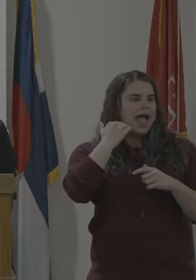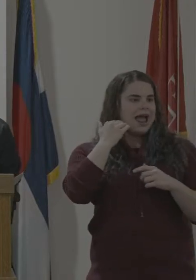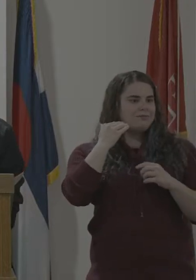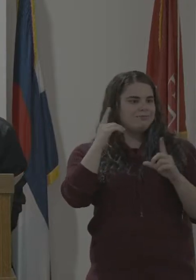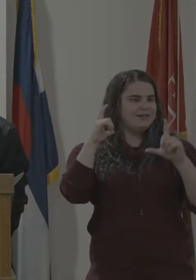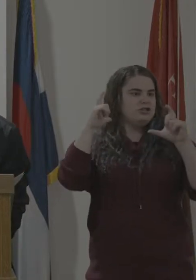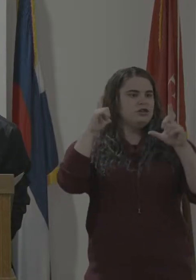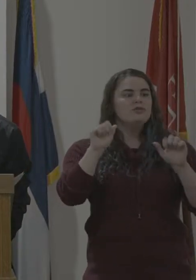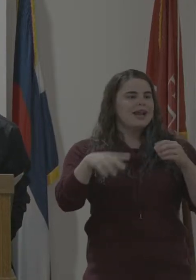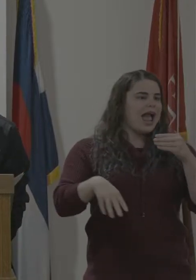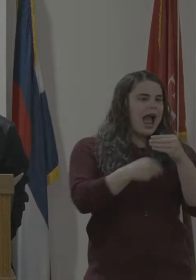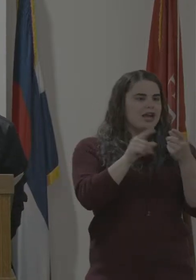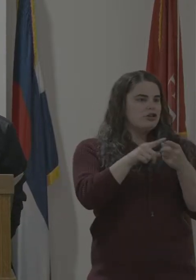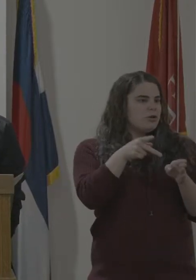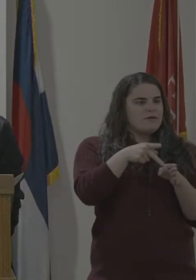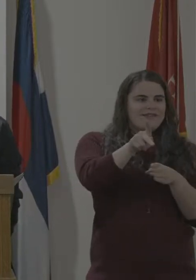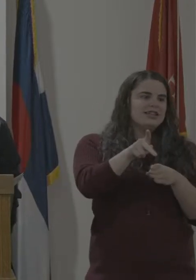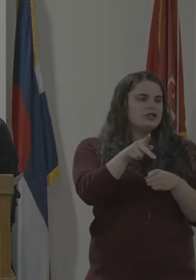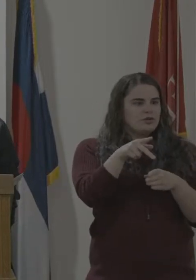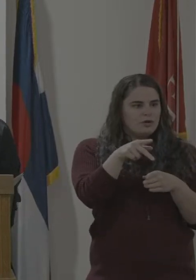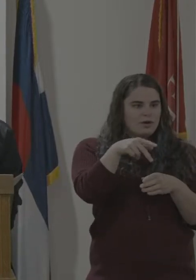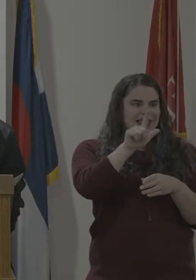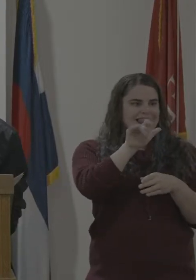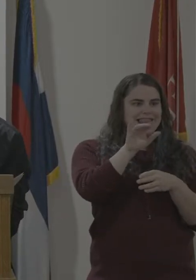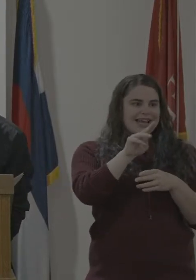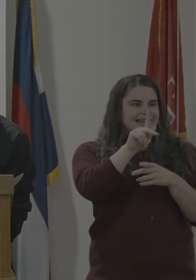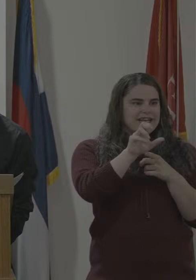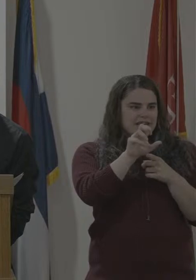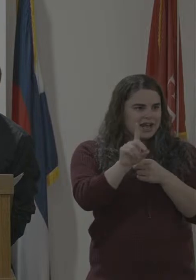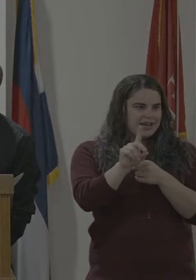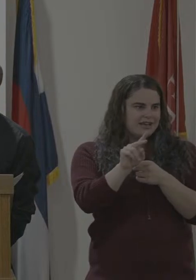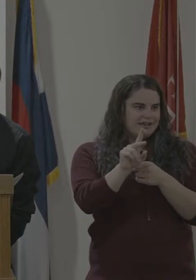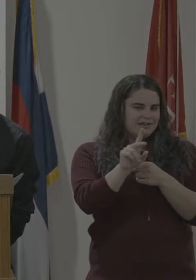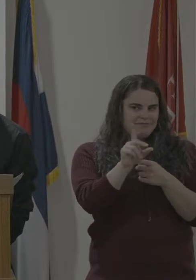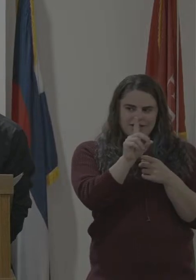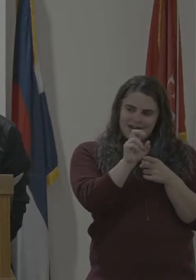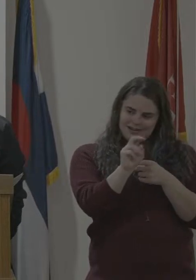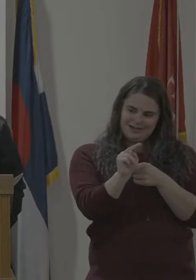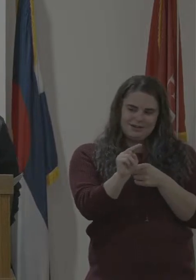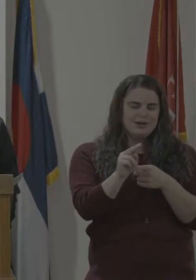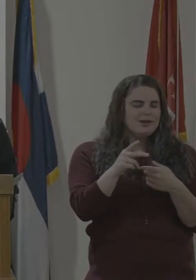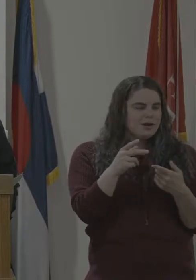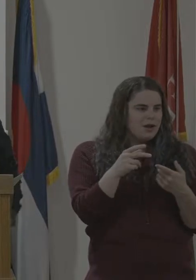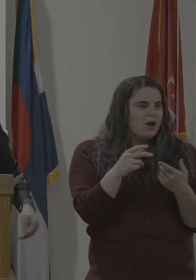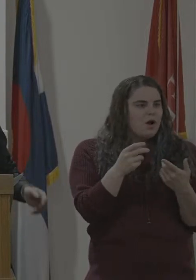other platforms, your website, et cetera. And parents and other students, please go get